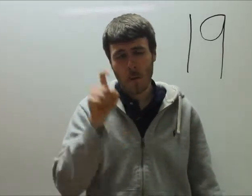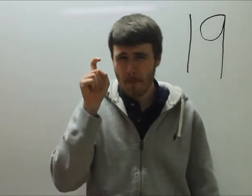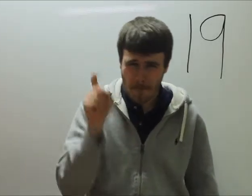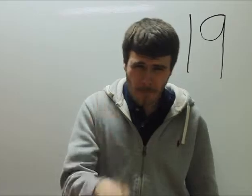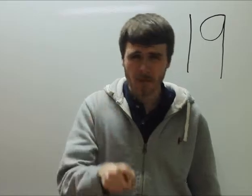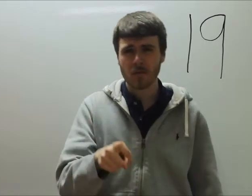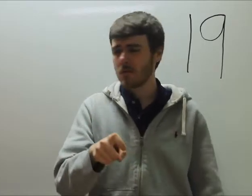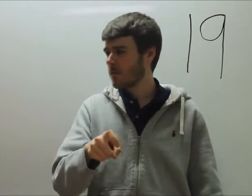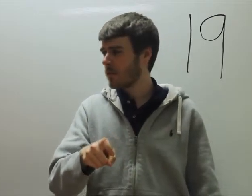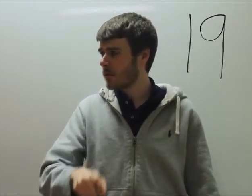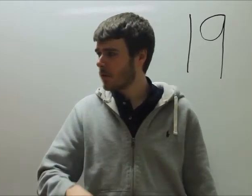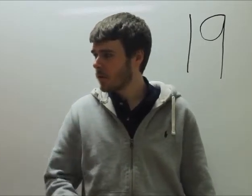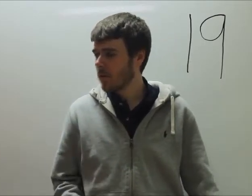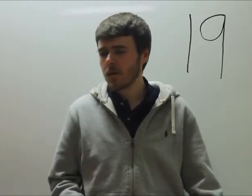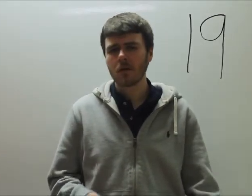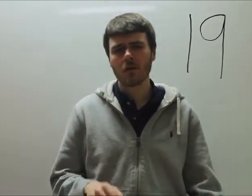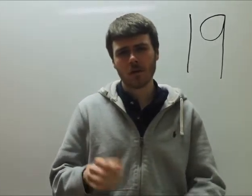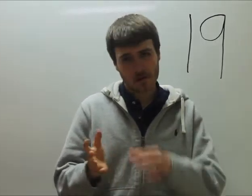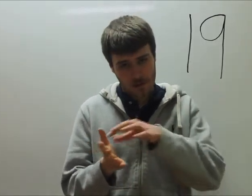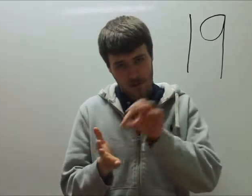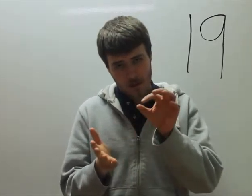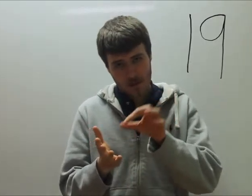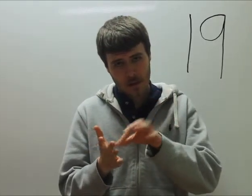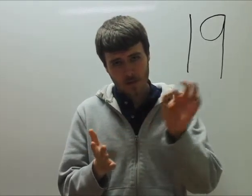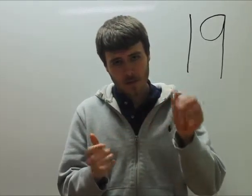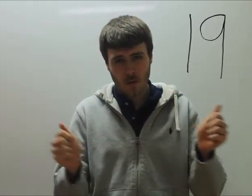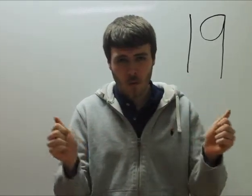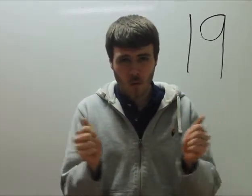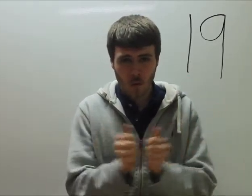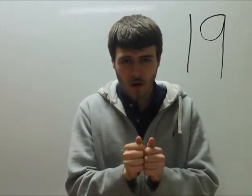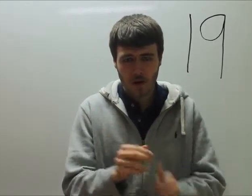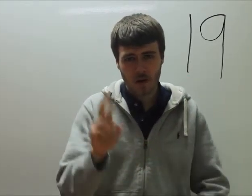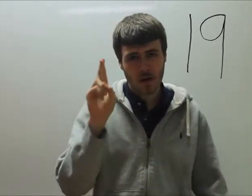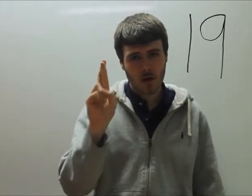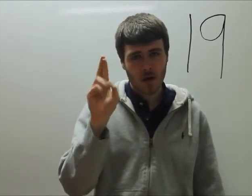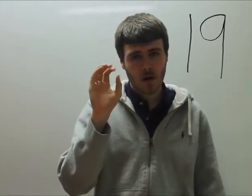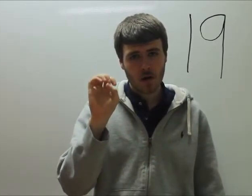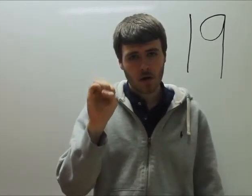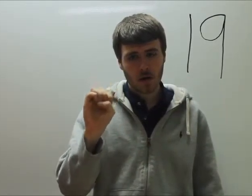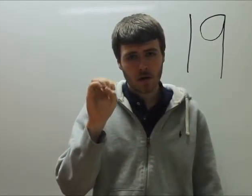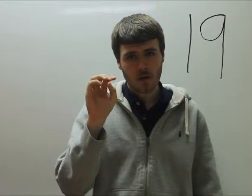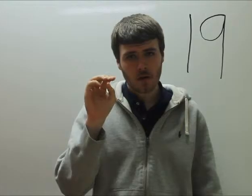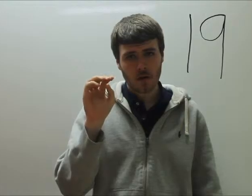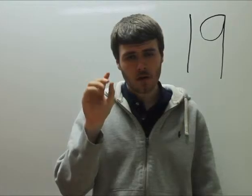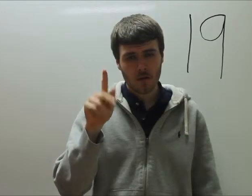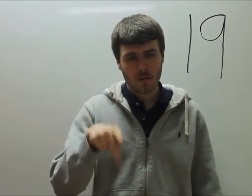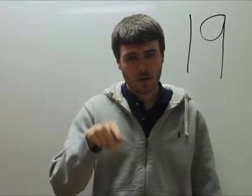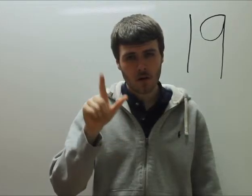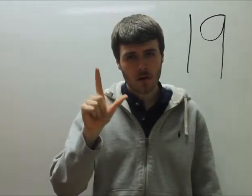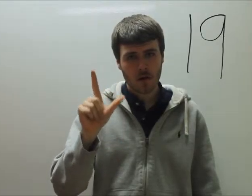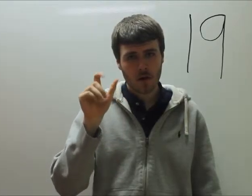random sampling, it requires sampling with